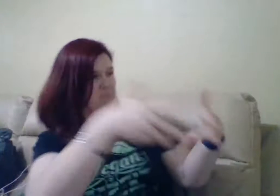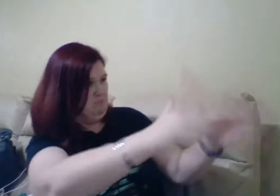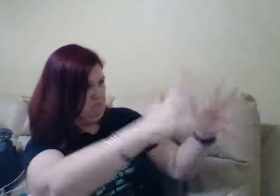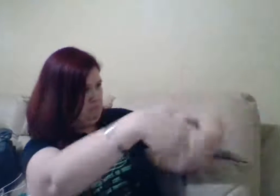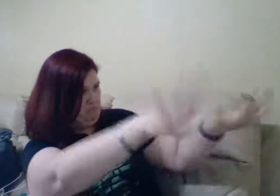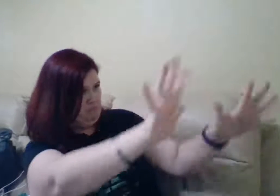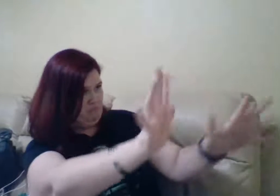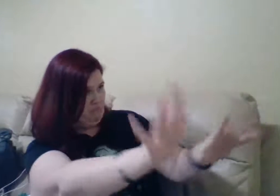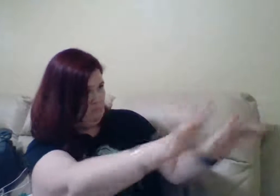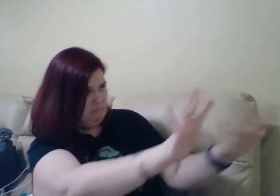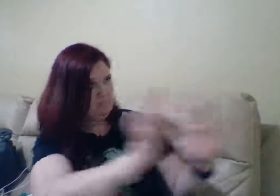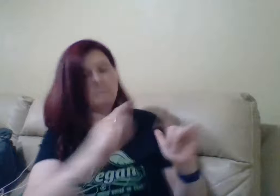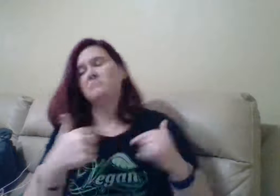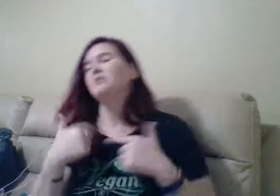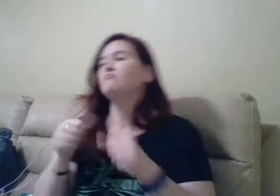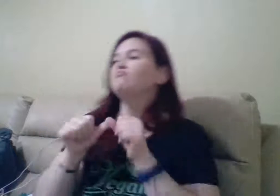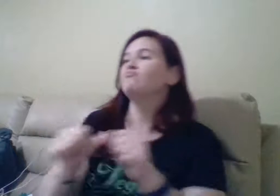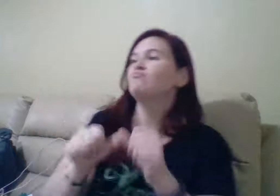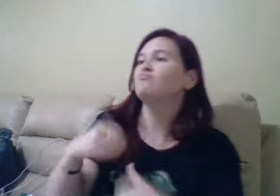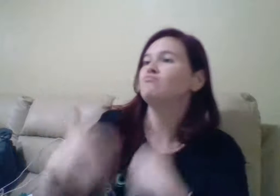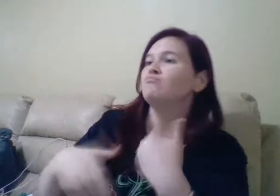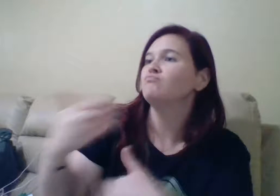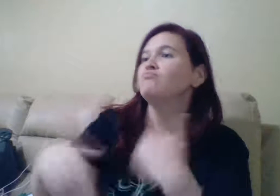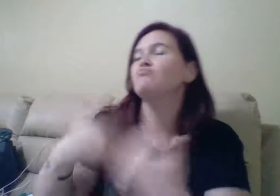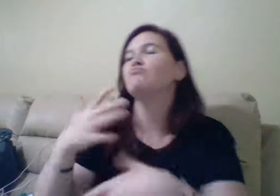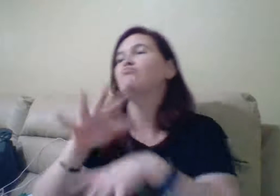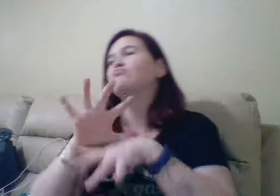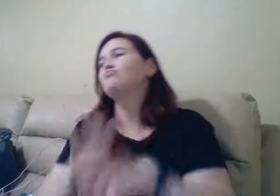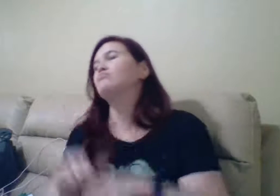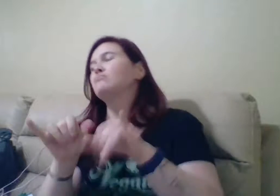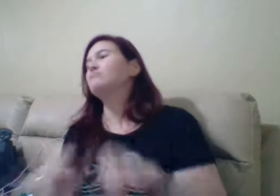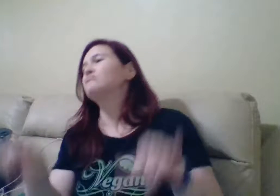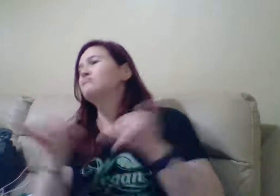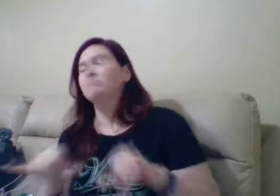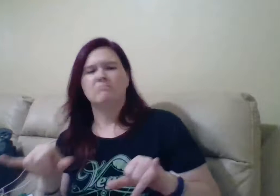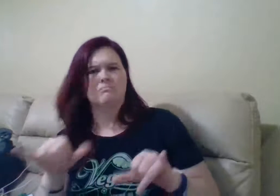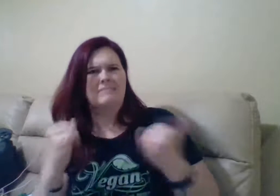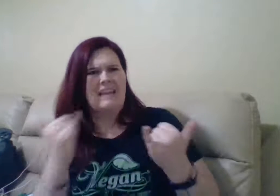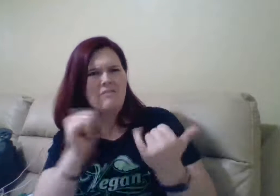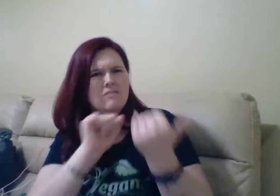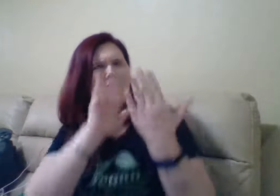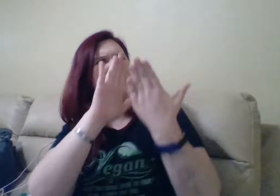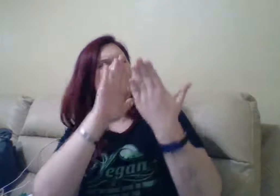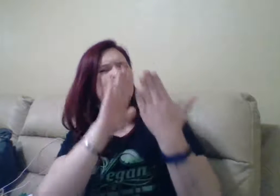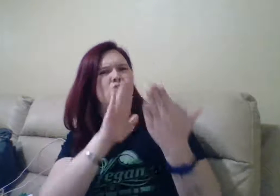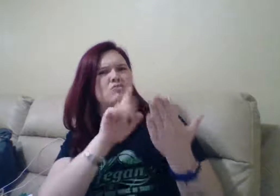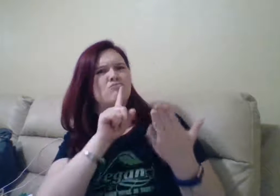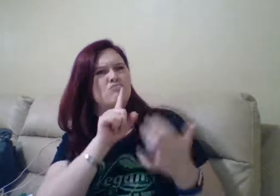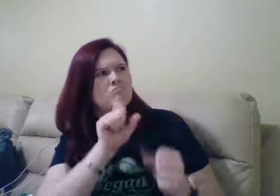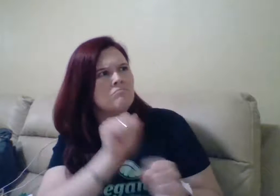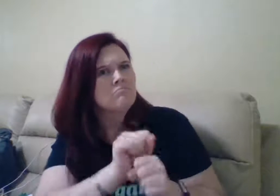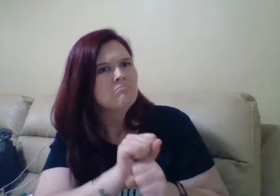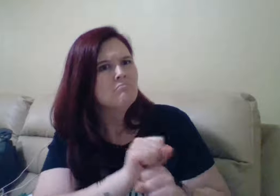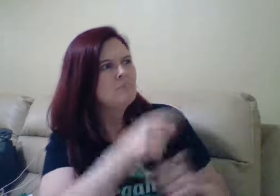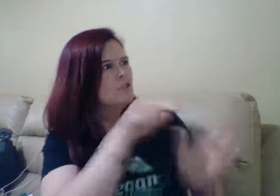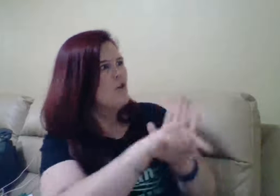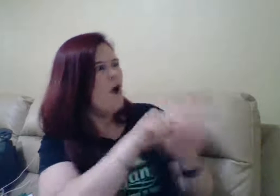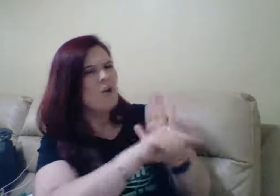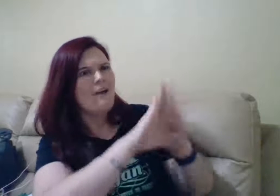what they've always been doing. But now he has to come and face the reality of what is happening in these slaughterhouses because now he's becoming the slaughterman, maybe